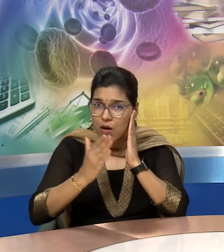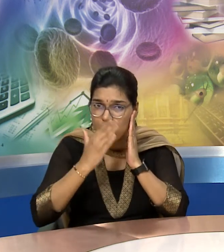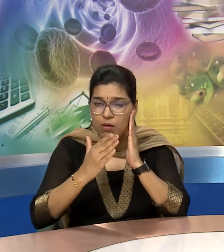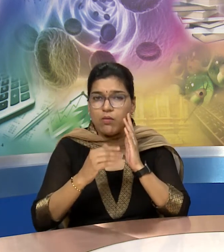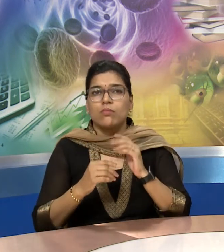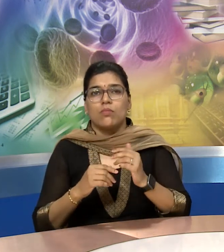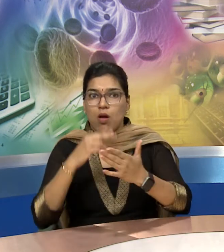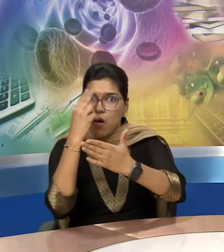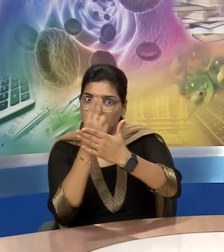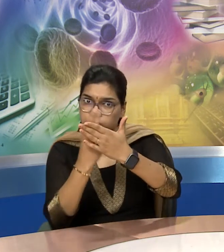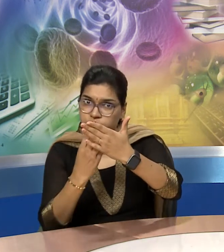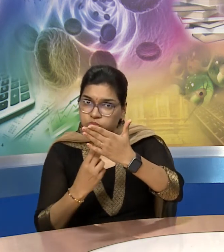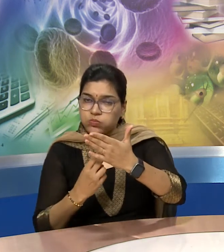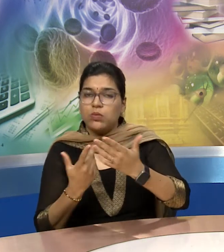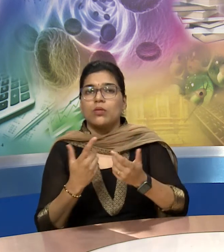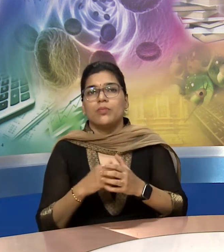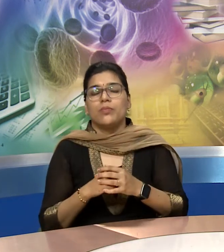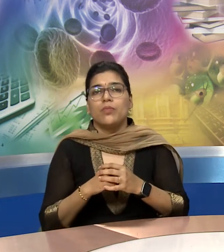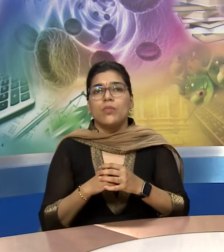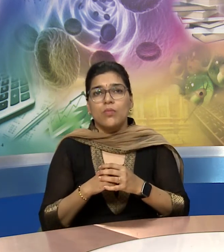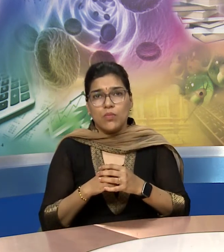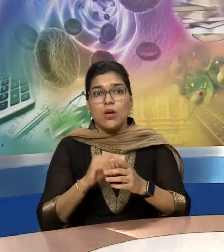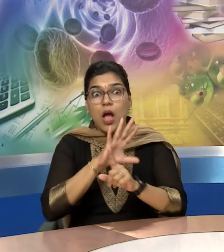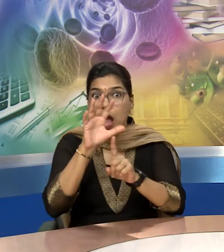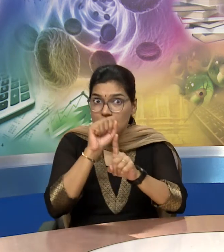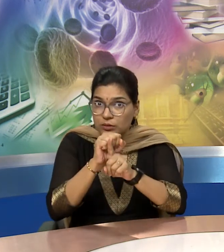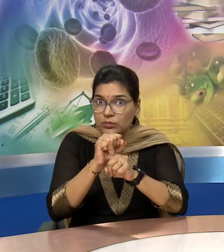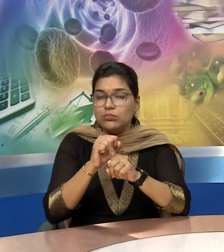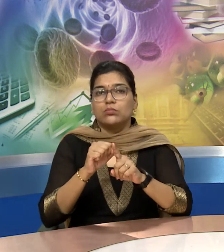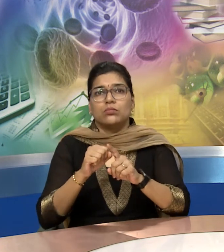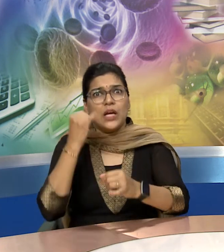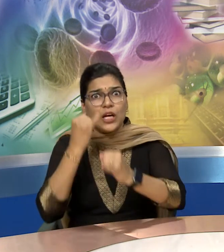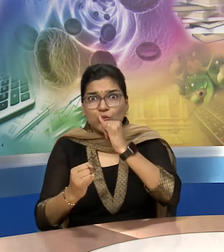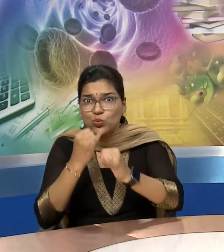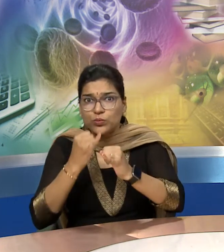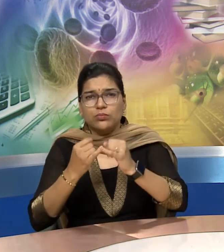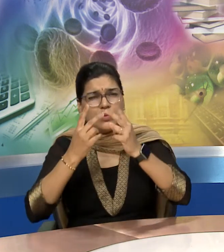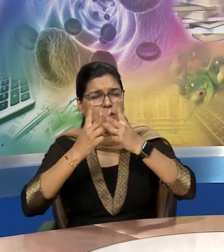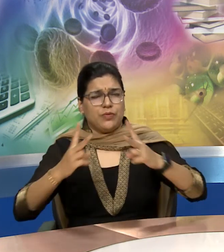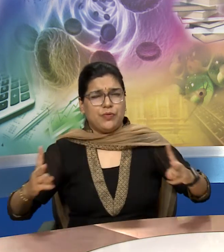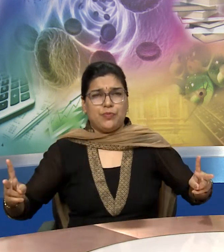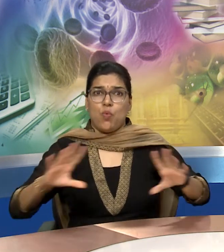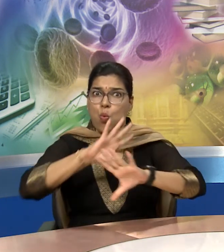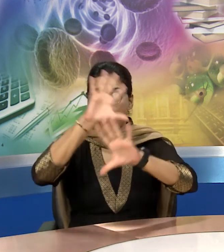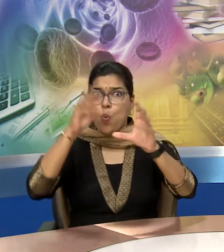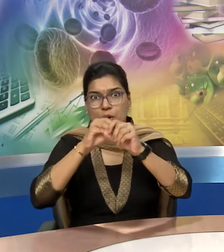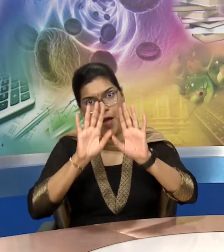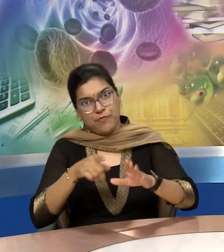it is a place in which literary and artistic materials such as